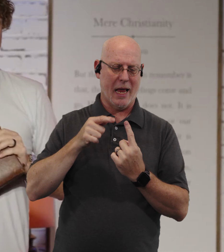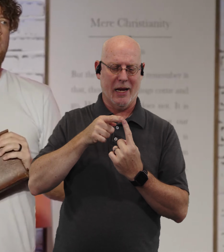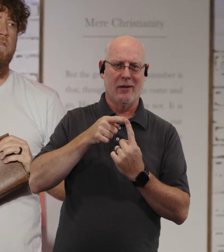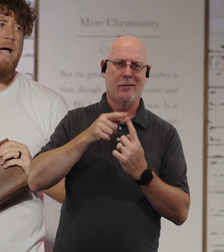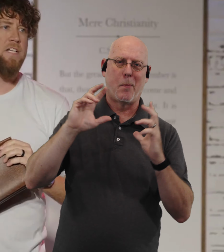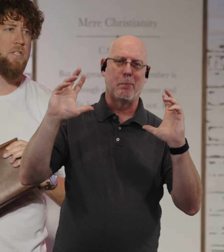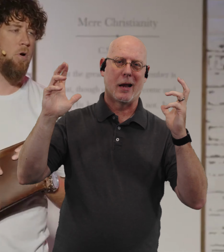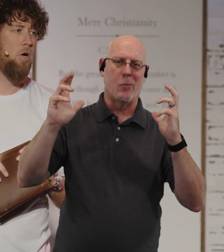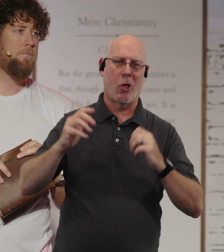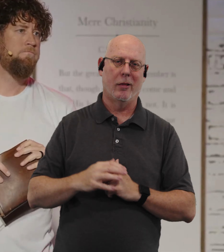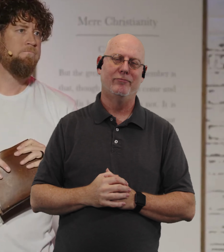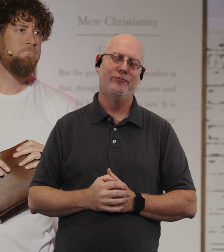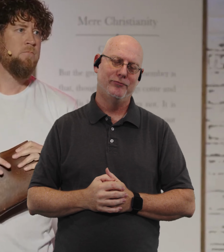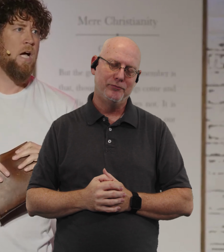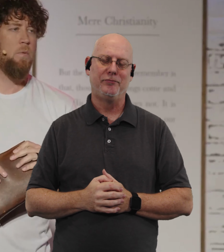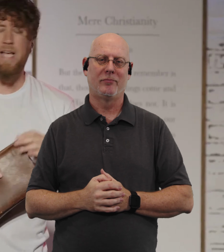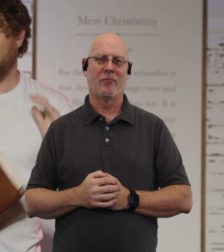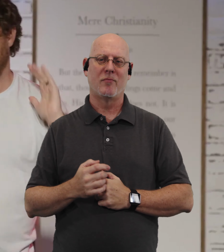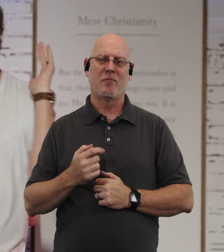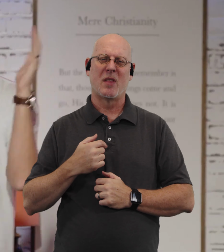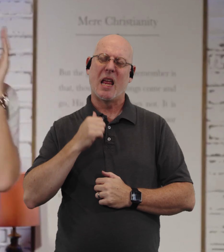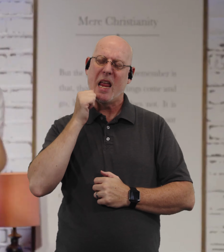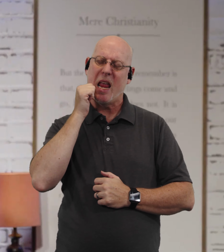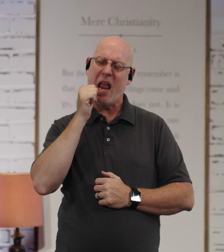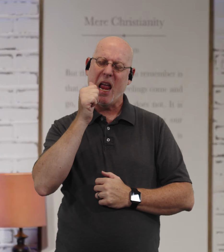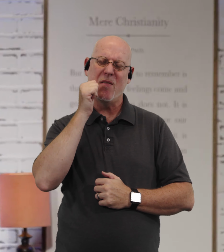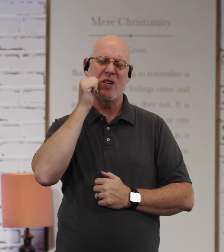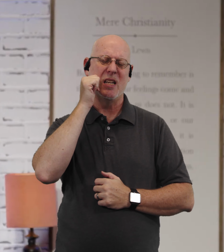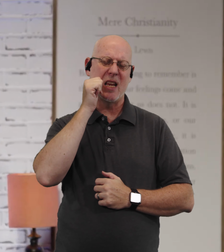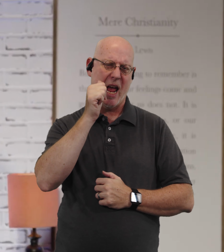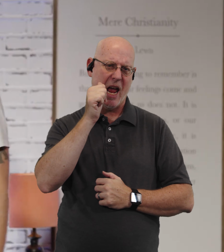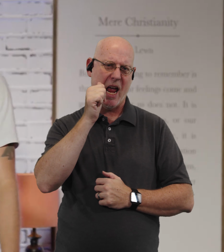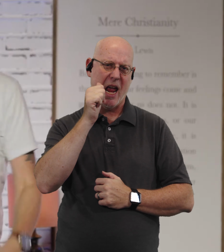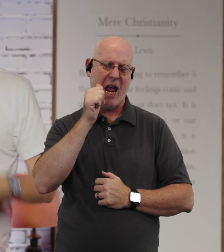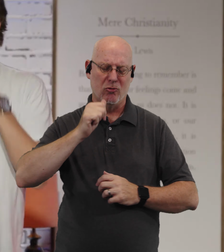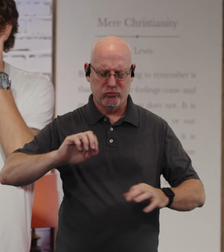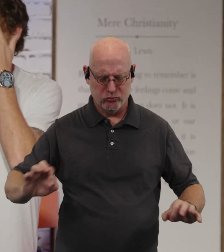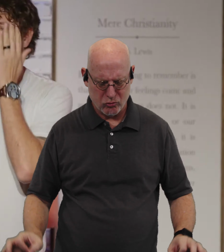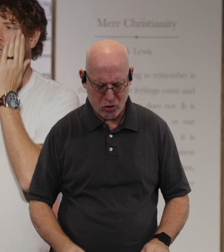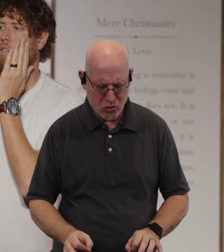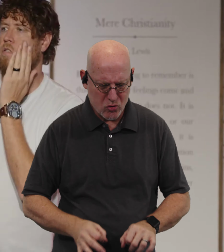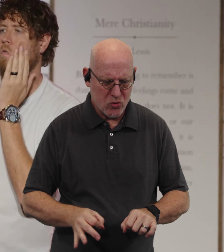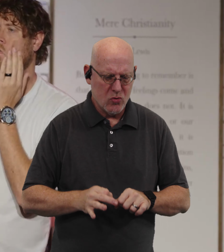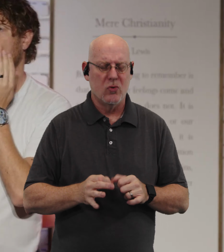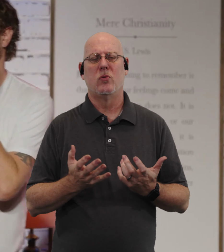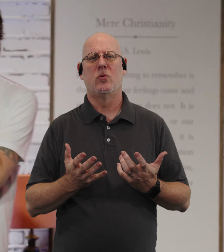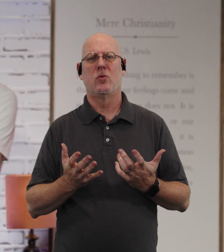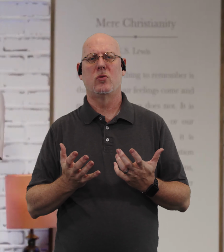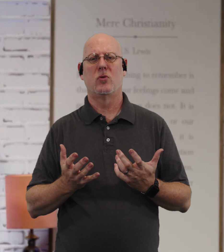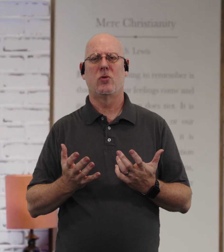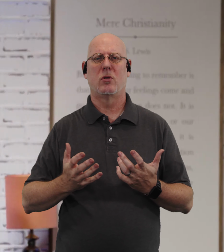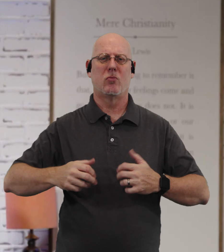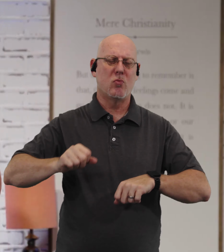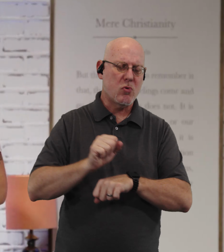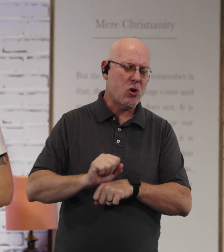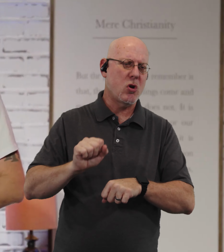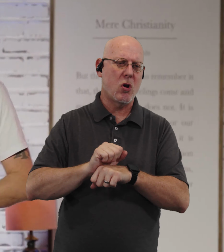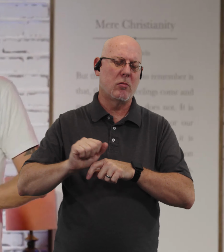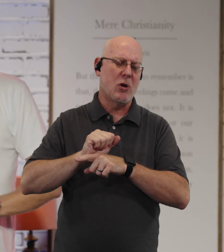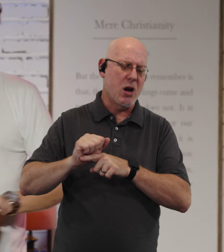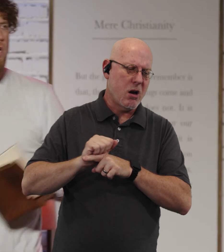that was the sport of basketball. I was out every single day, lacing up the sneakers, pounding the